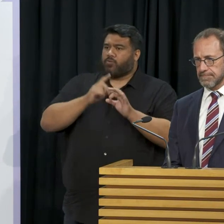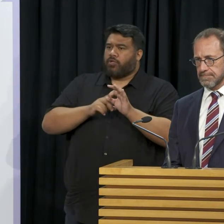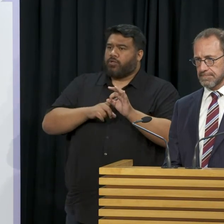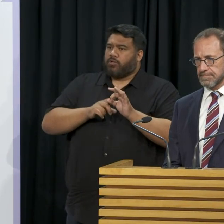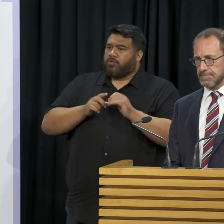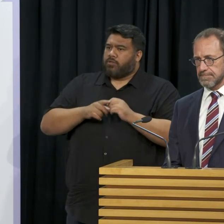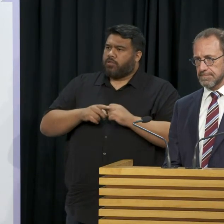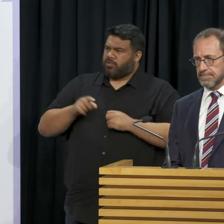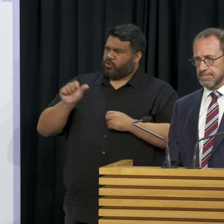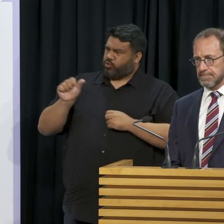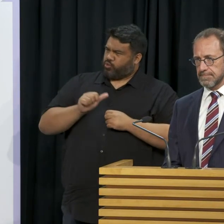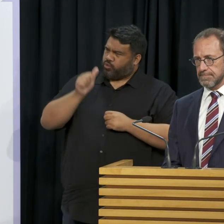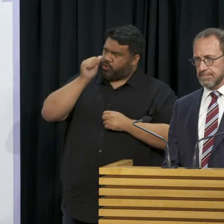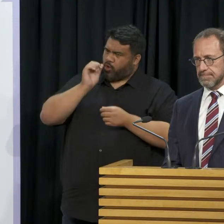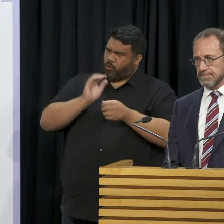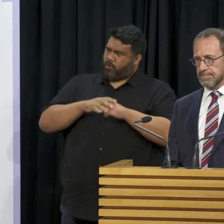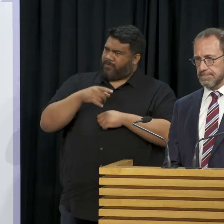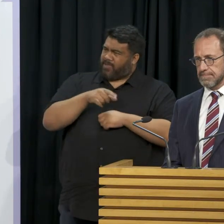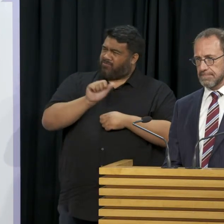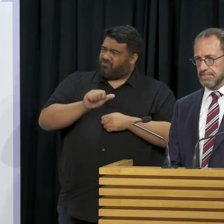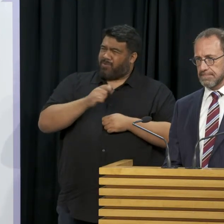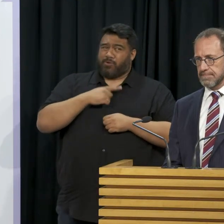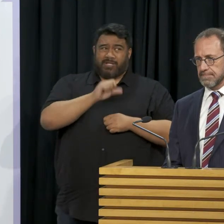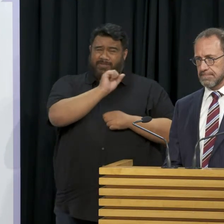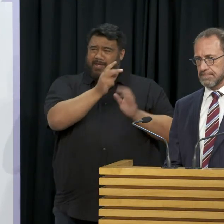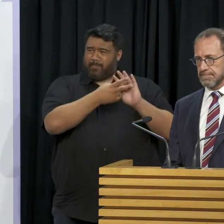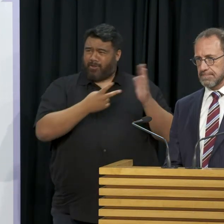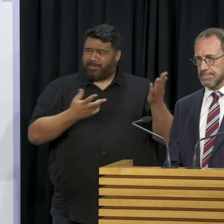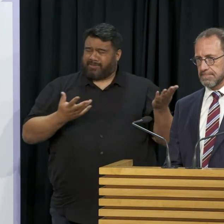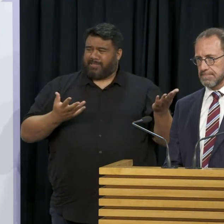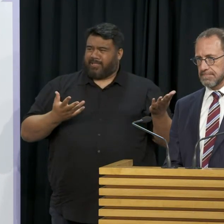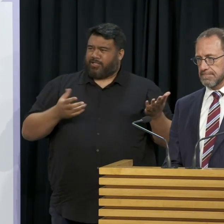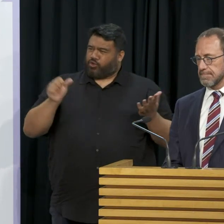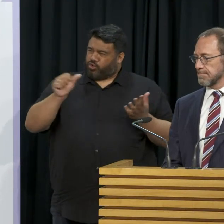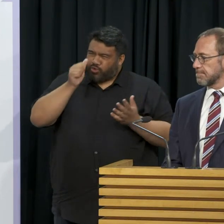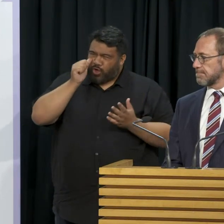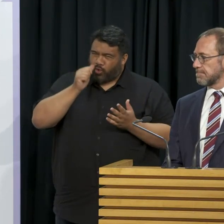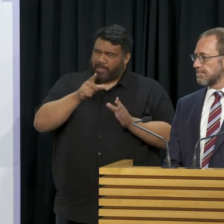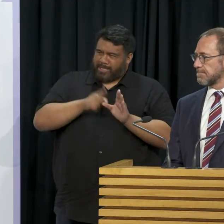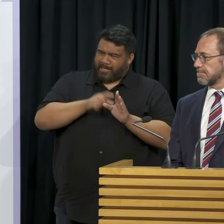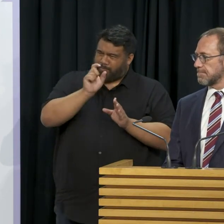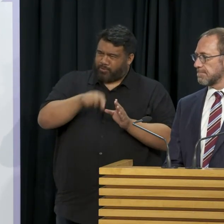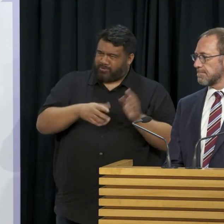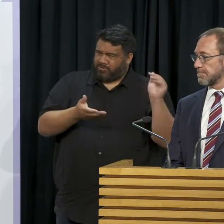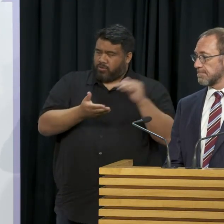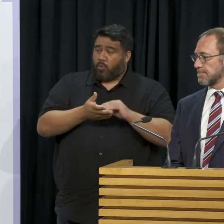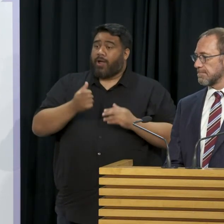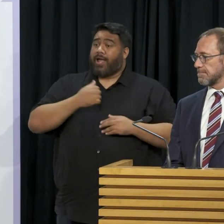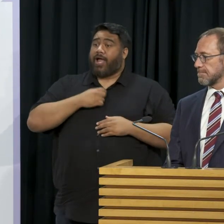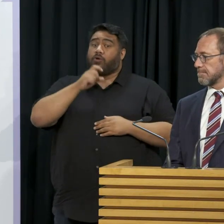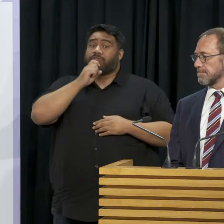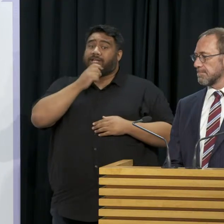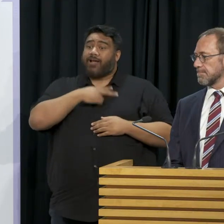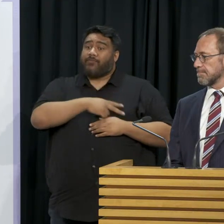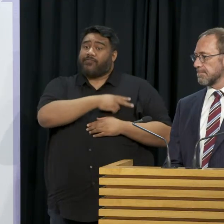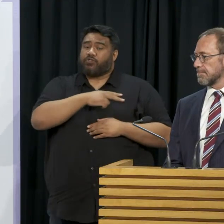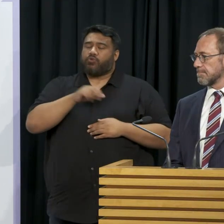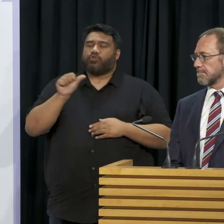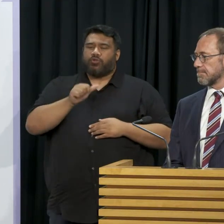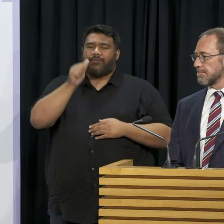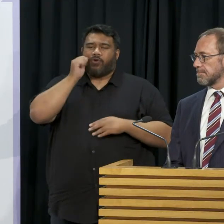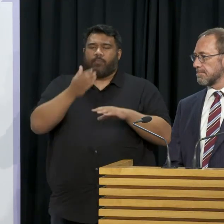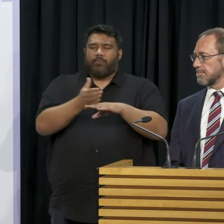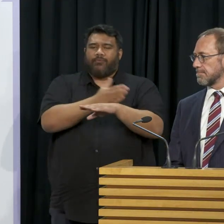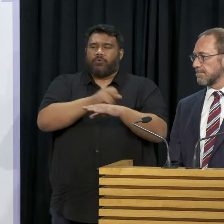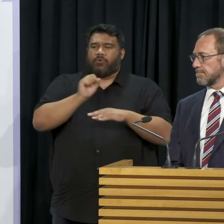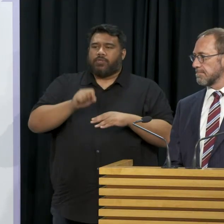this, given the nature of this policy and the... Oh, look, I would expect our officials to know, yes. Not necessarily,